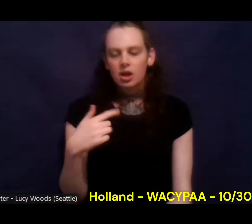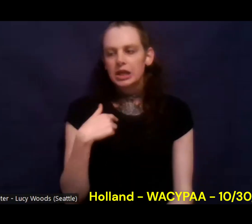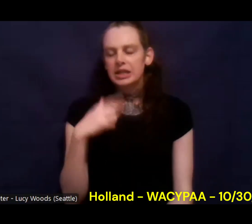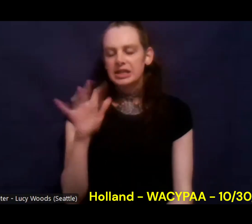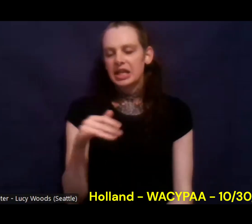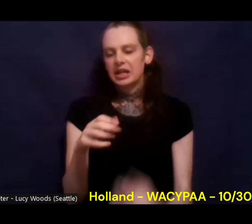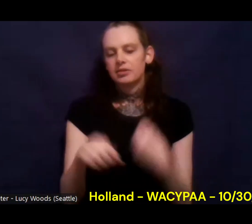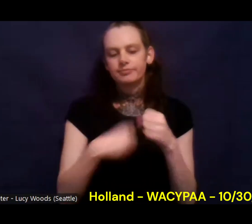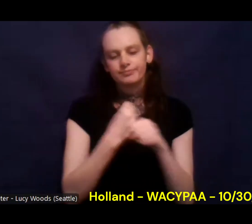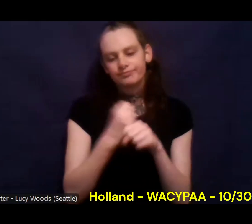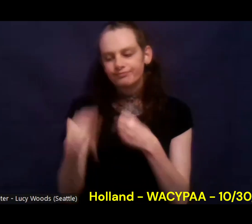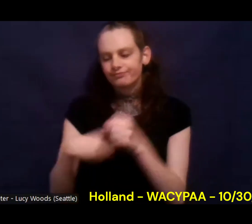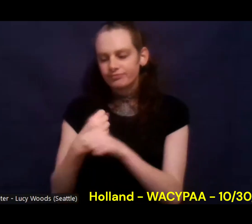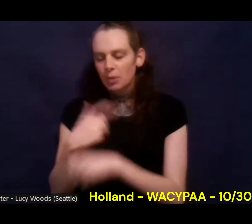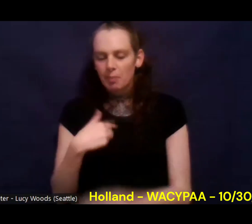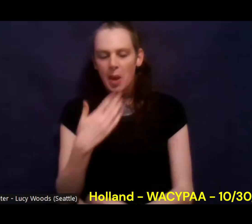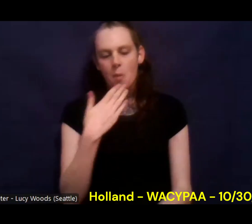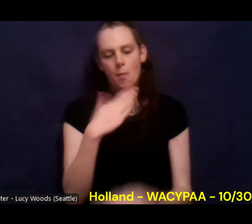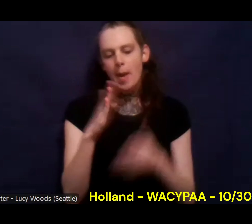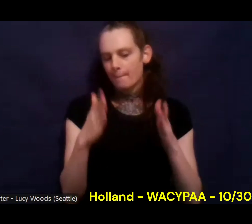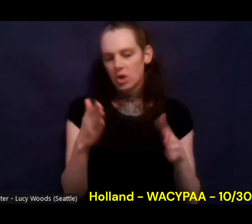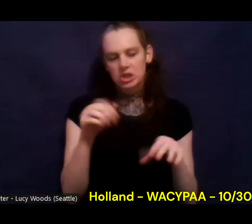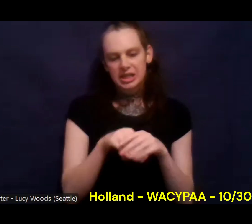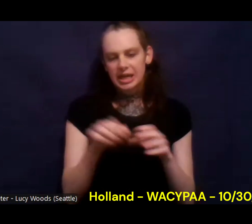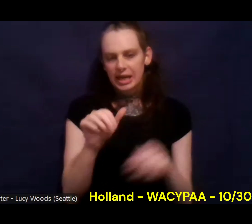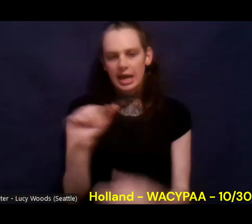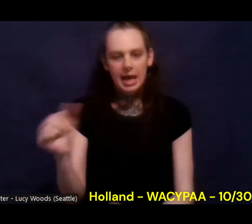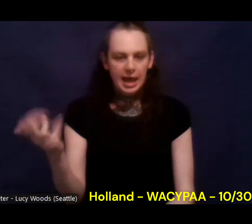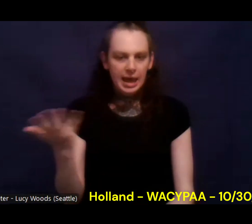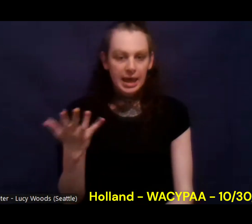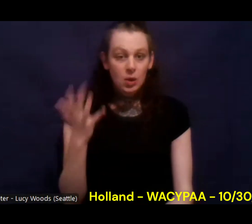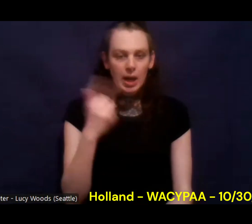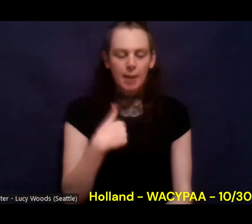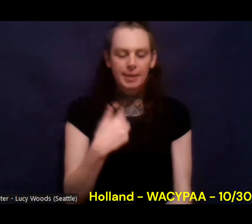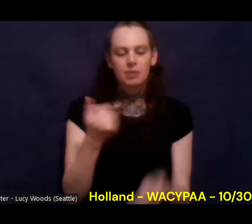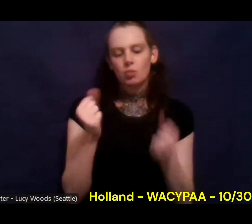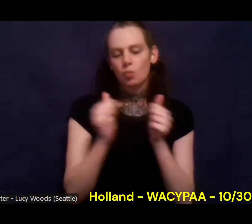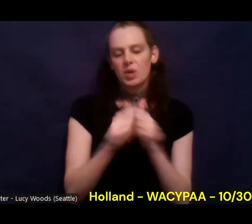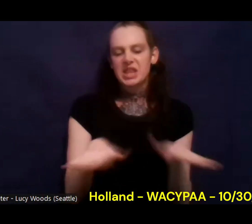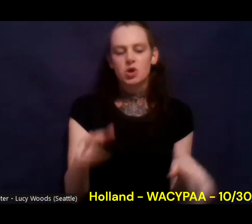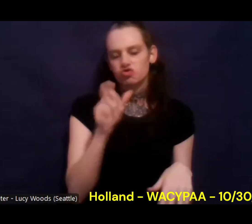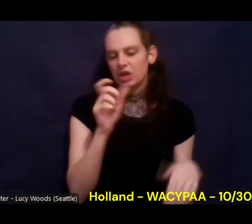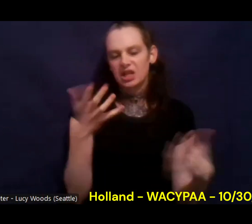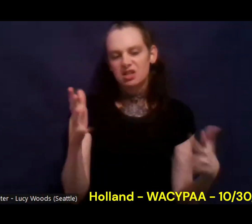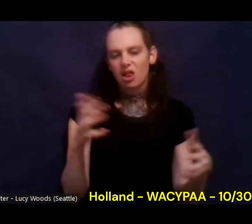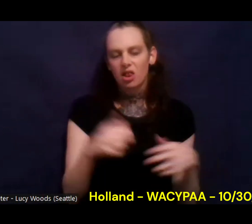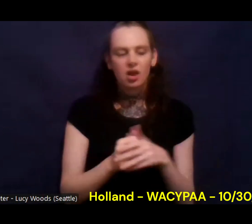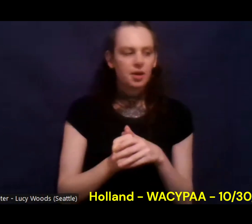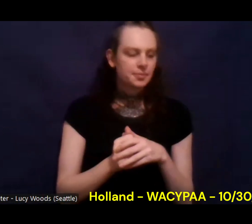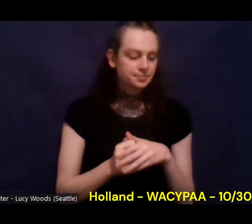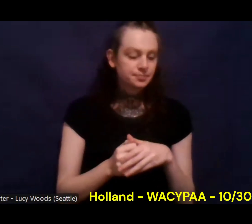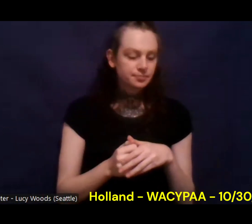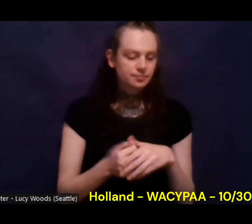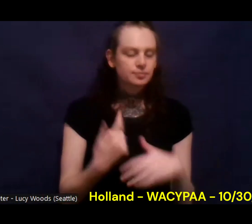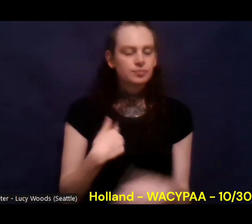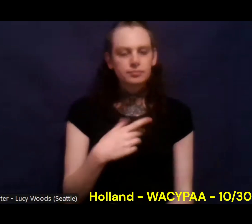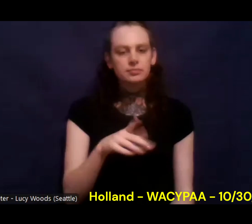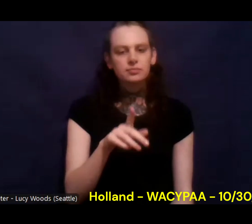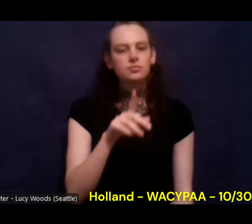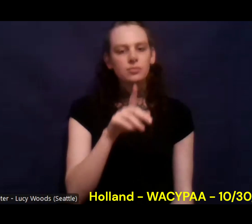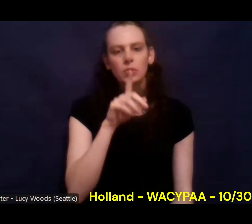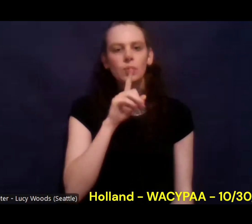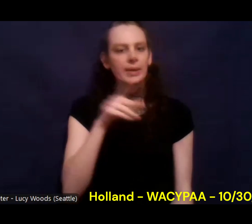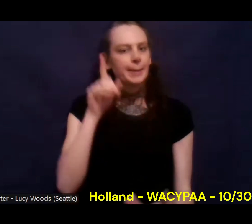like a bad person in AA because I was someone who was just without a drink. I am a firm believer of like I can do all